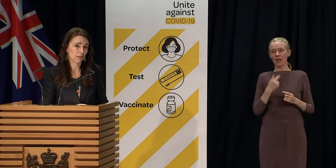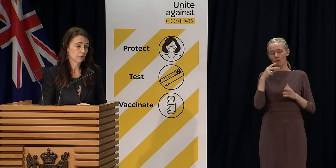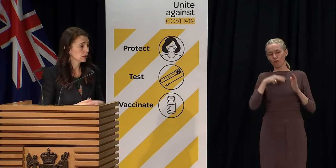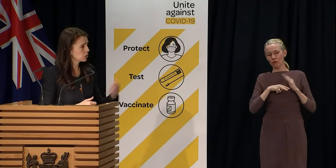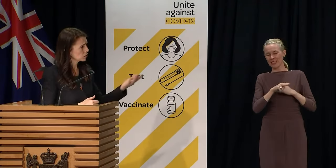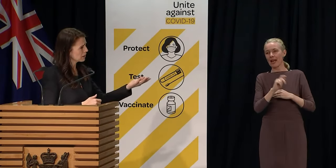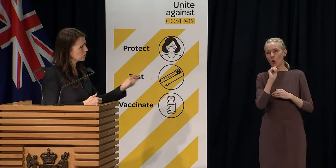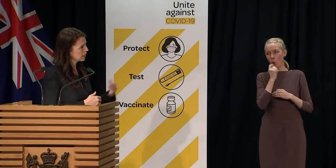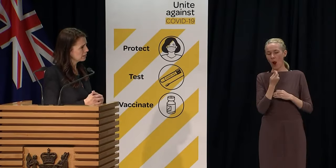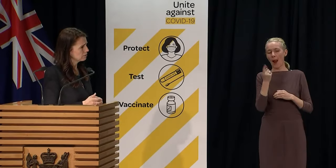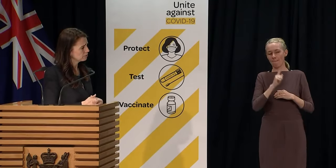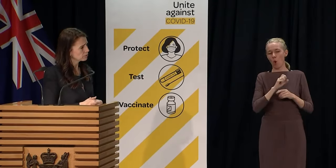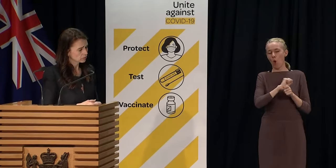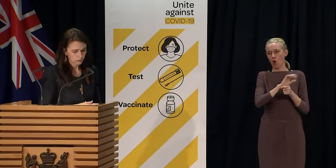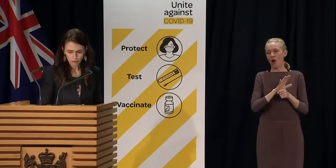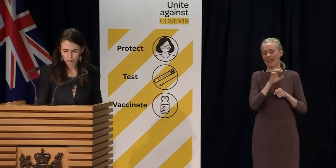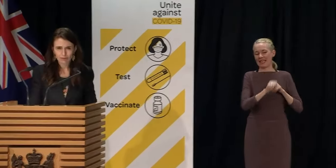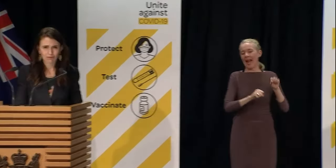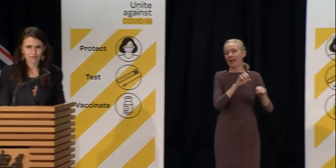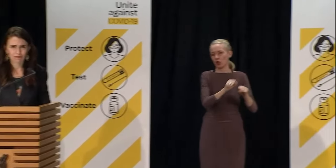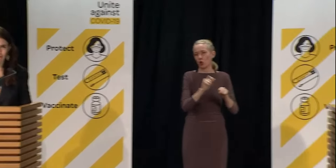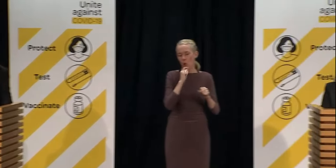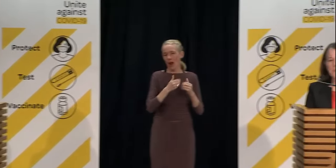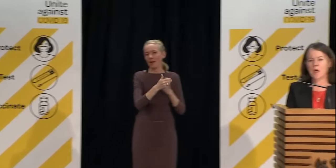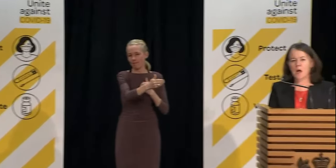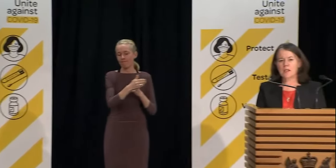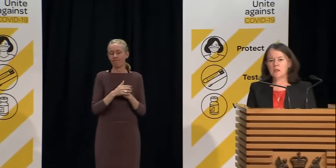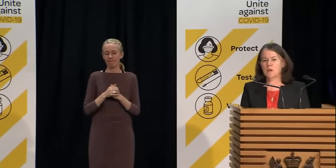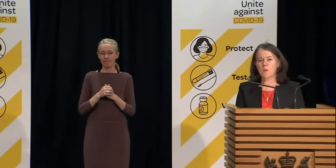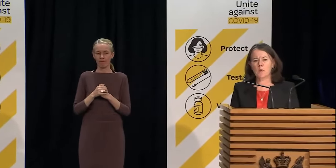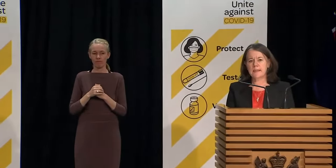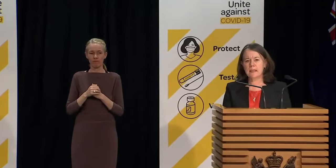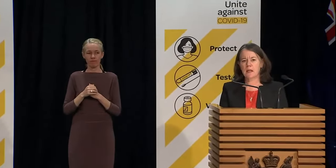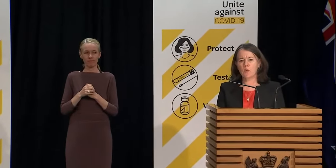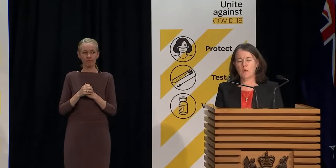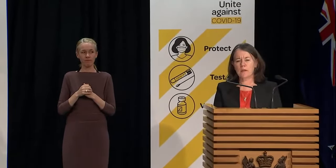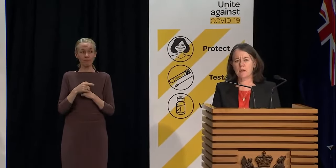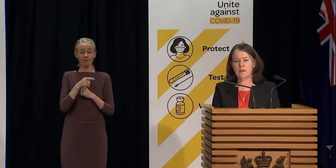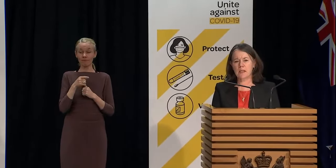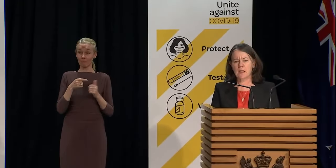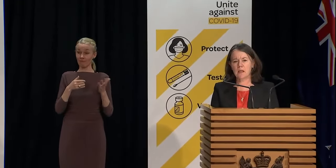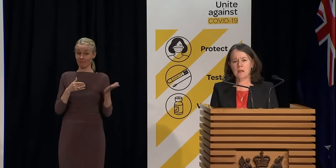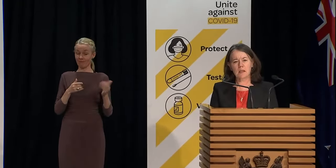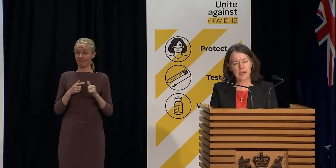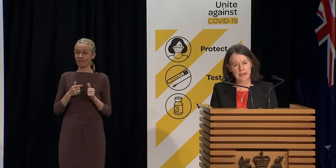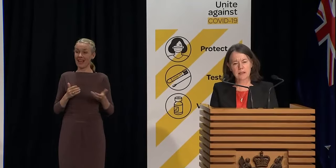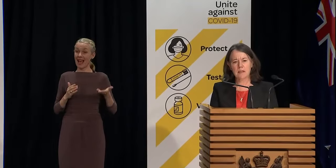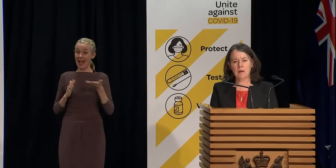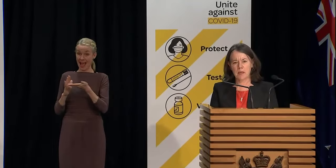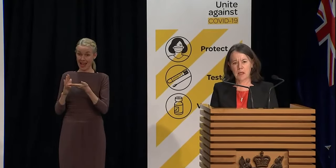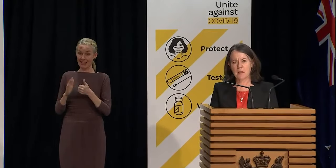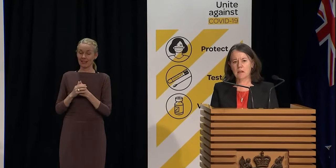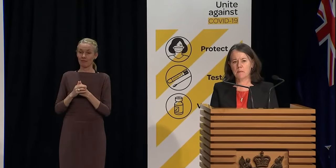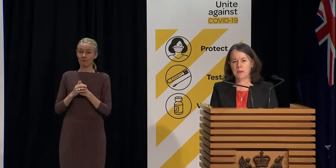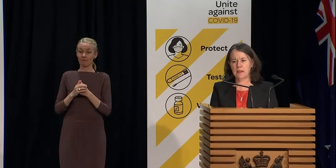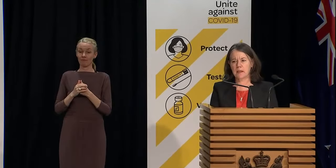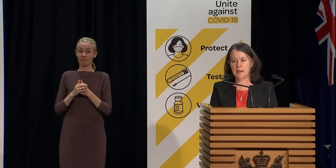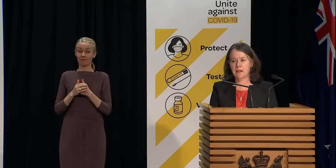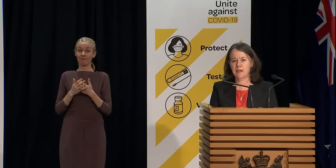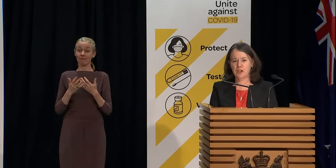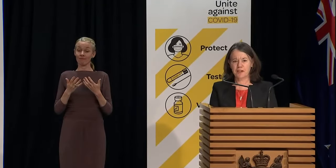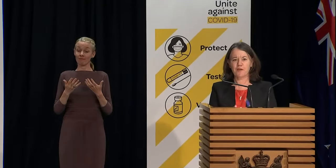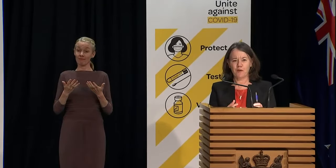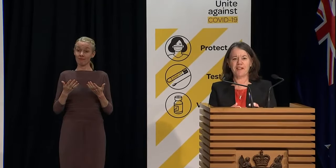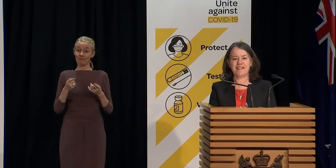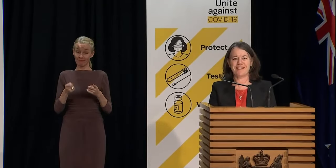our lockdown. Dr. McElnay? Yes, and certainly what we're seeing with the cases coming in